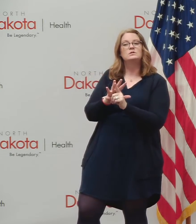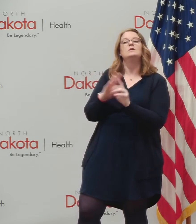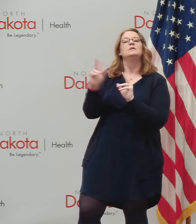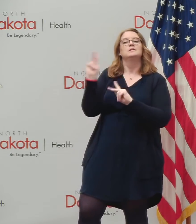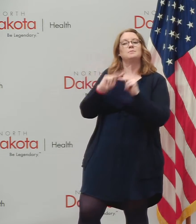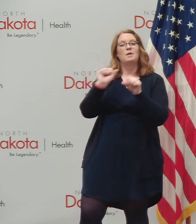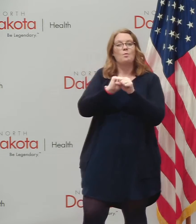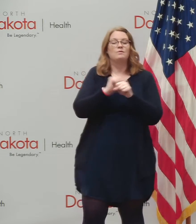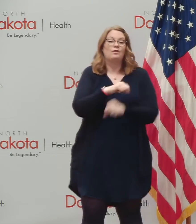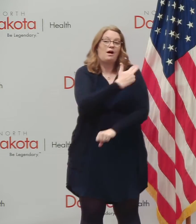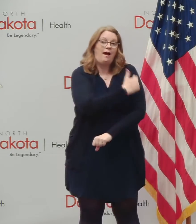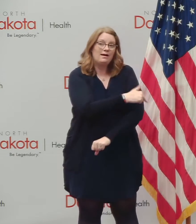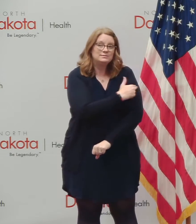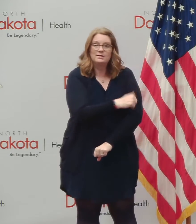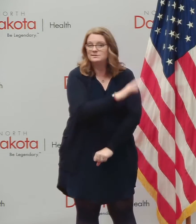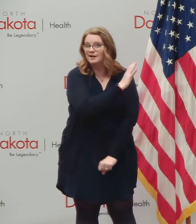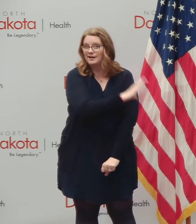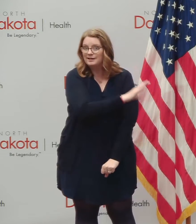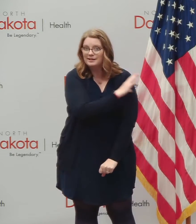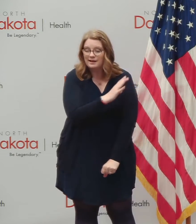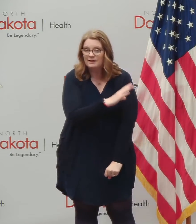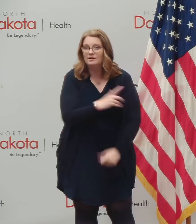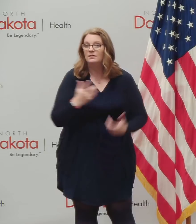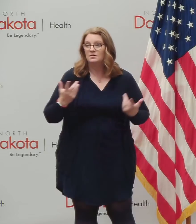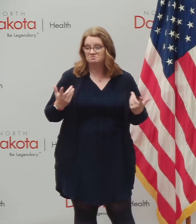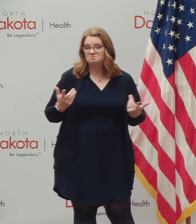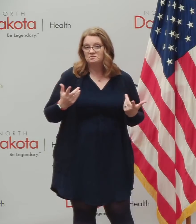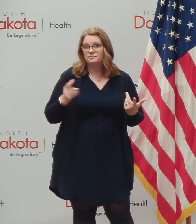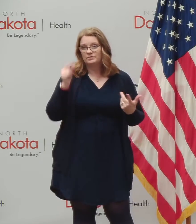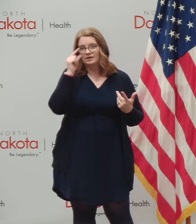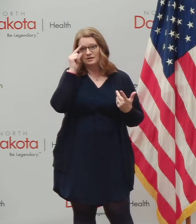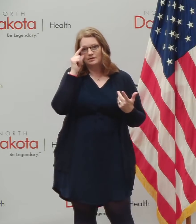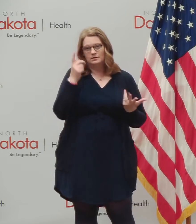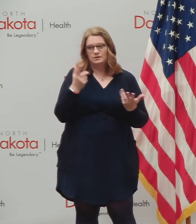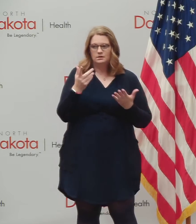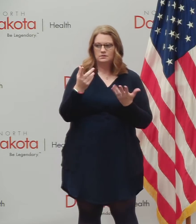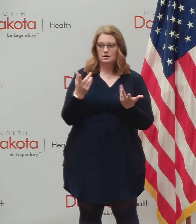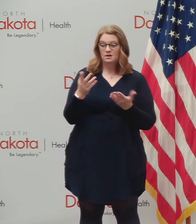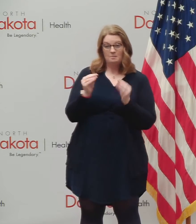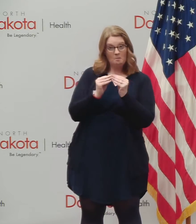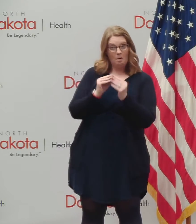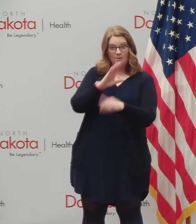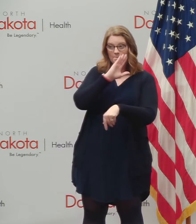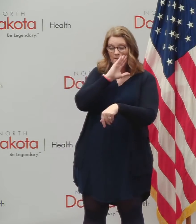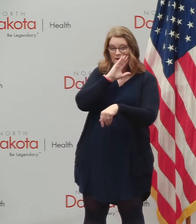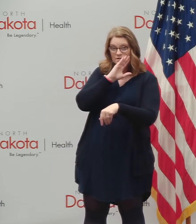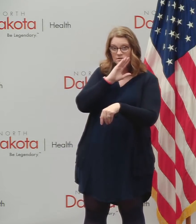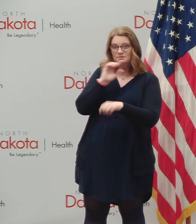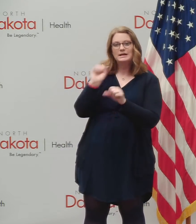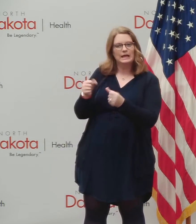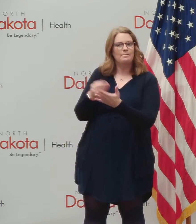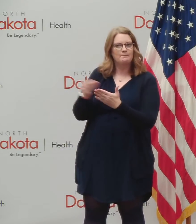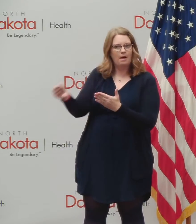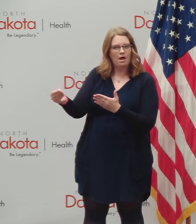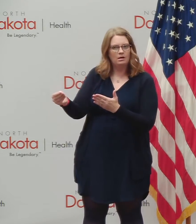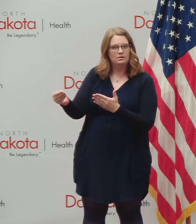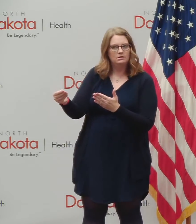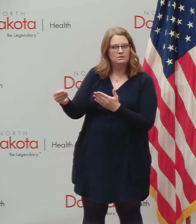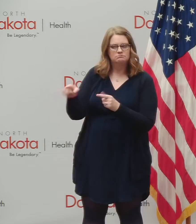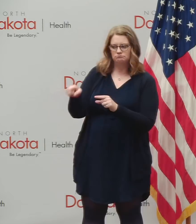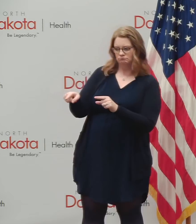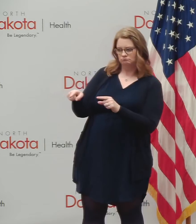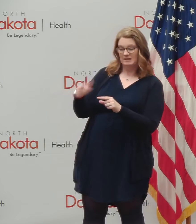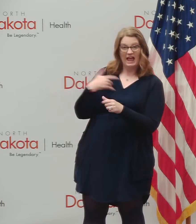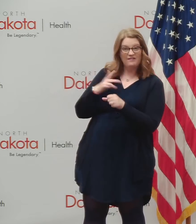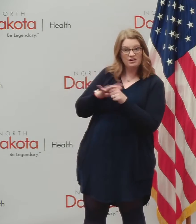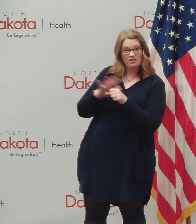and clinics because we know that workforce, we can buy more hospital beds, but there's a shortage of staffing. And you might